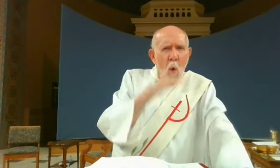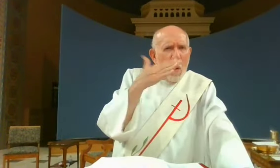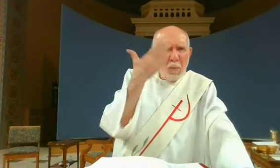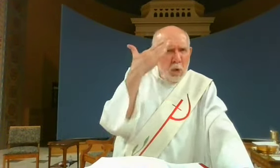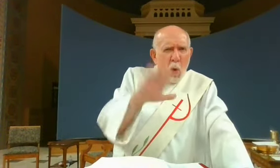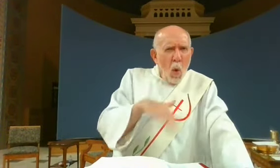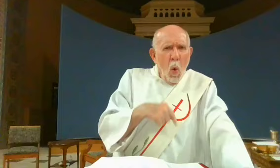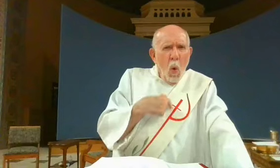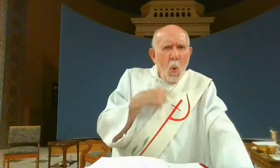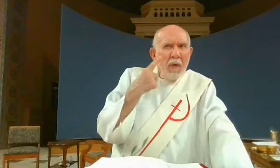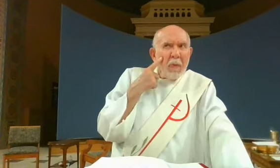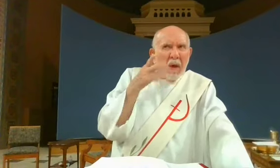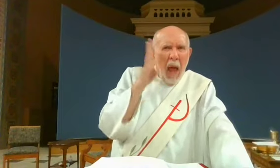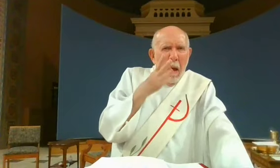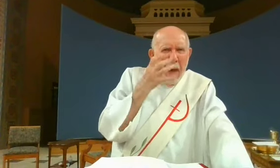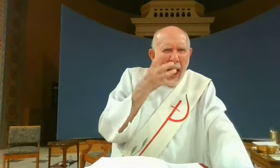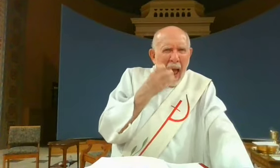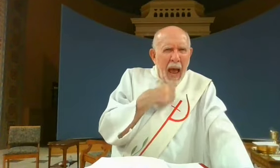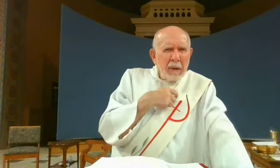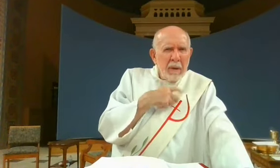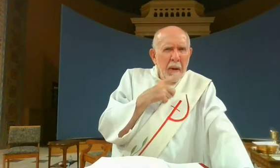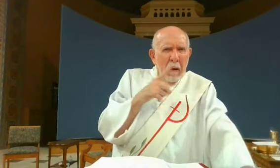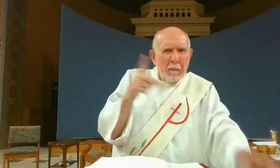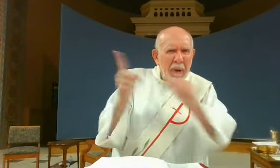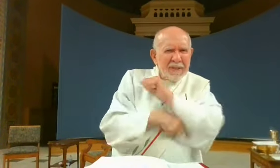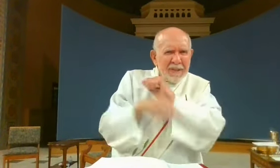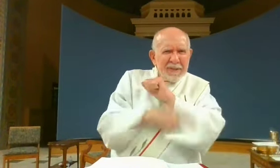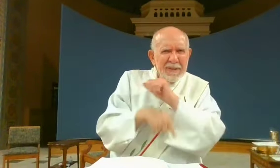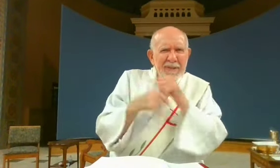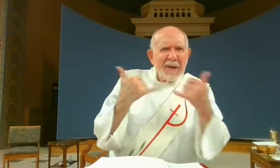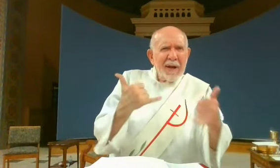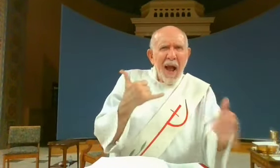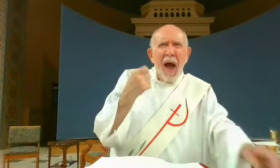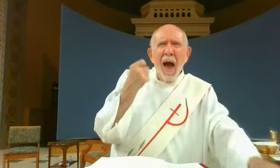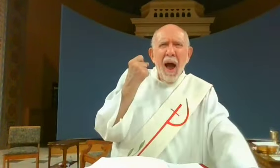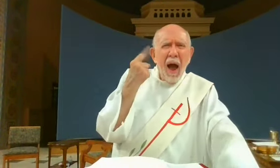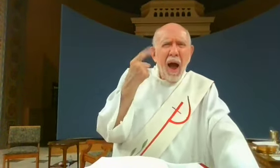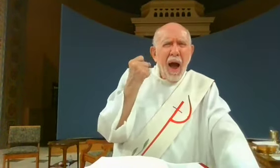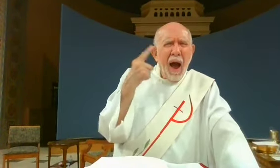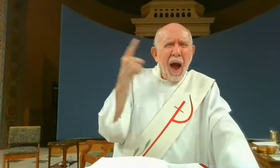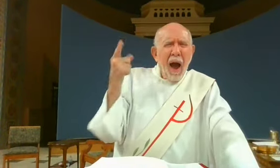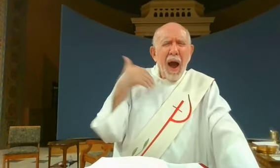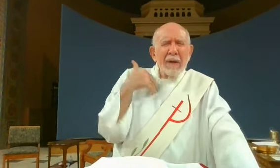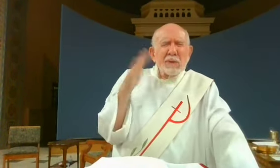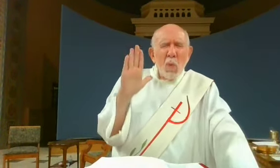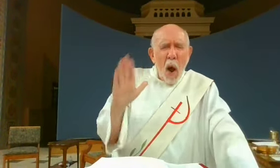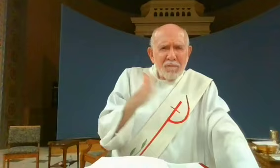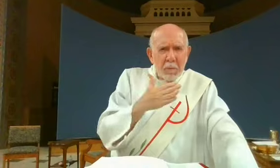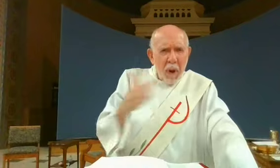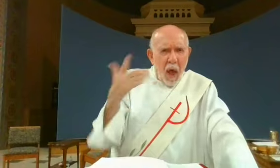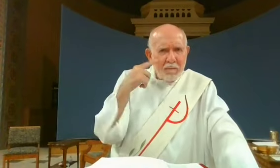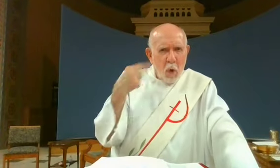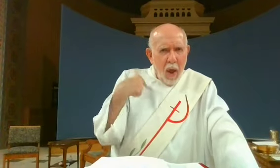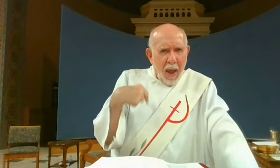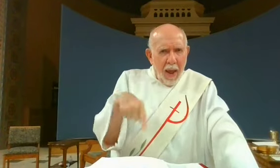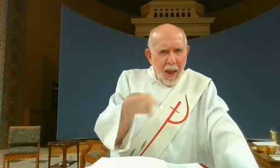When I was growing up, I didn't know. I thought God was mad with me, full of consequences. But now